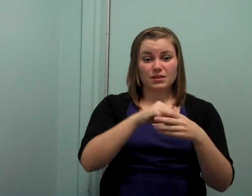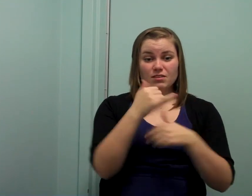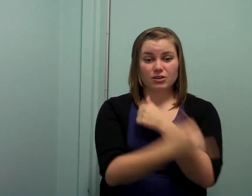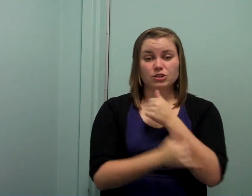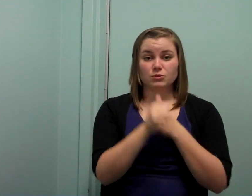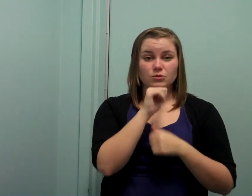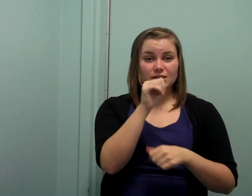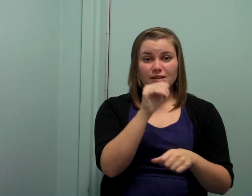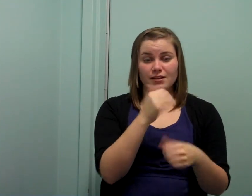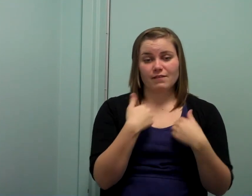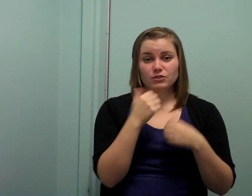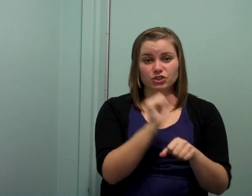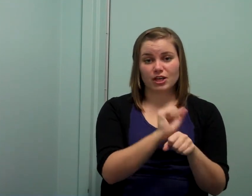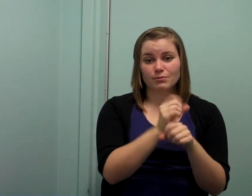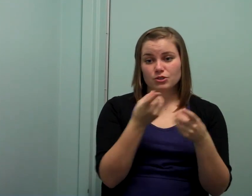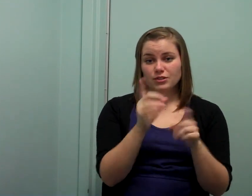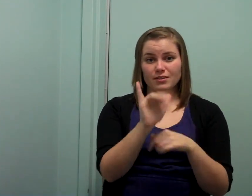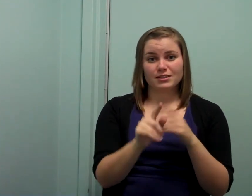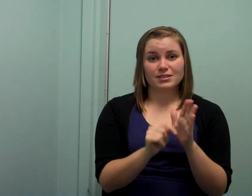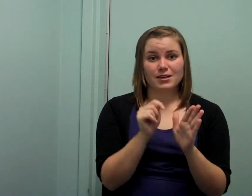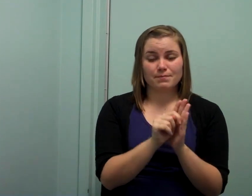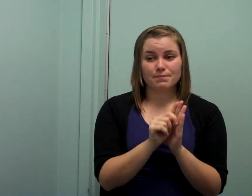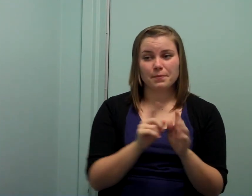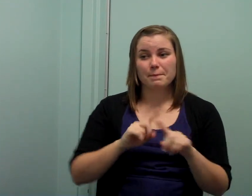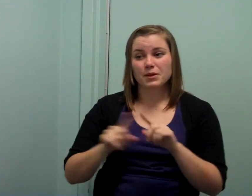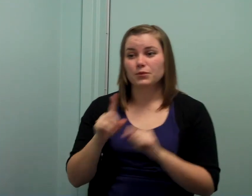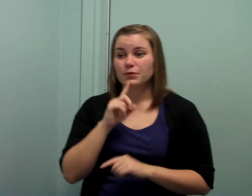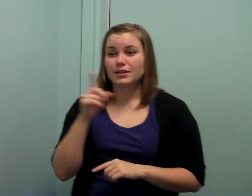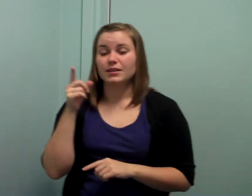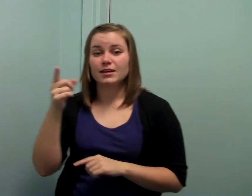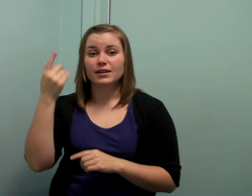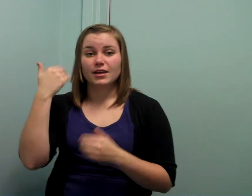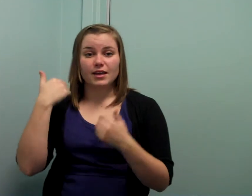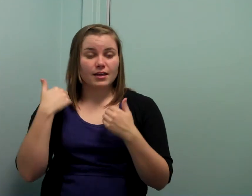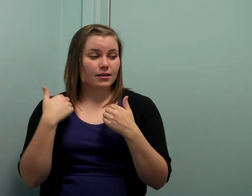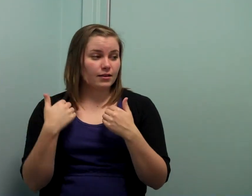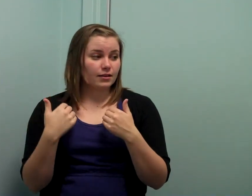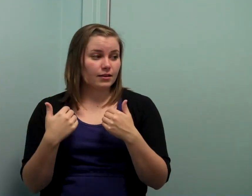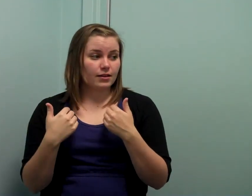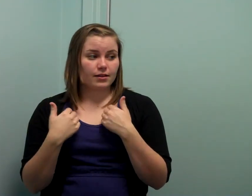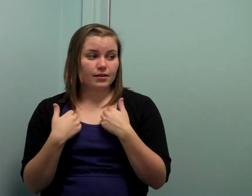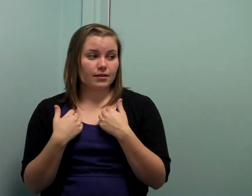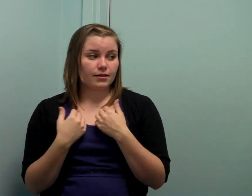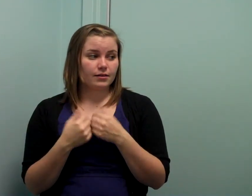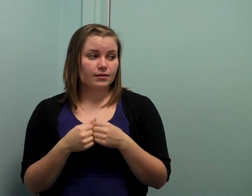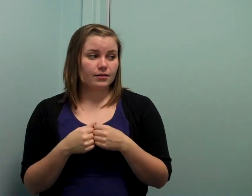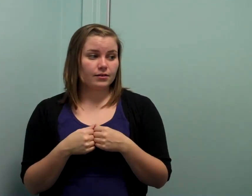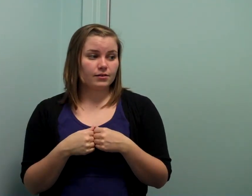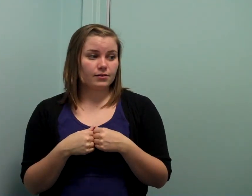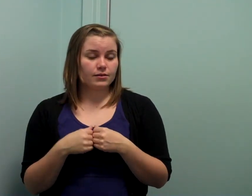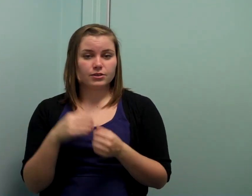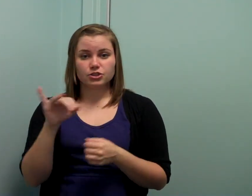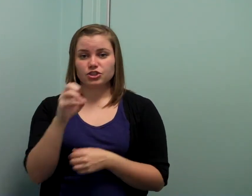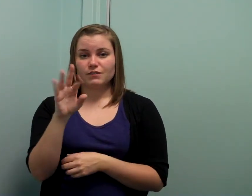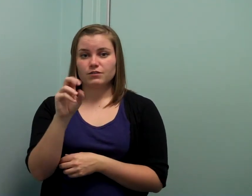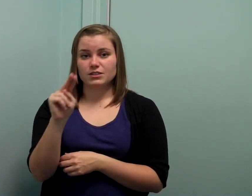bottom? Well, the fact is that he had Jeffersonian ideas. Coolidge understood Hamilton. All the way back to